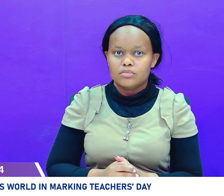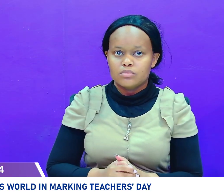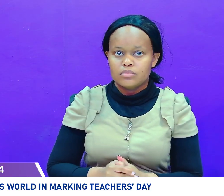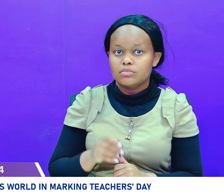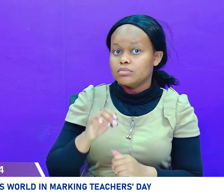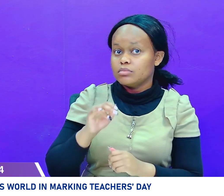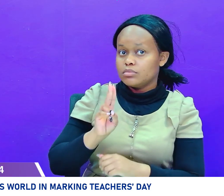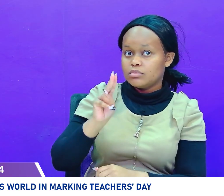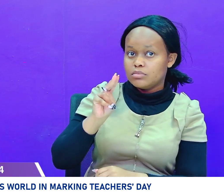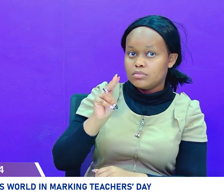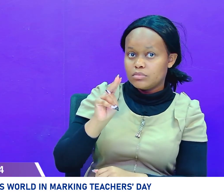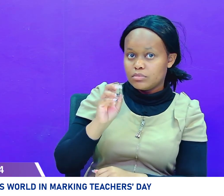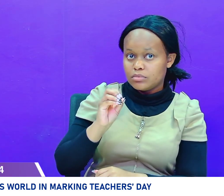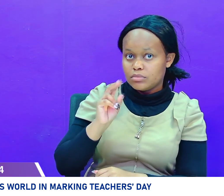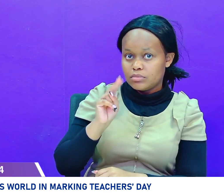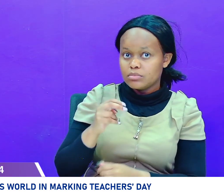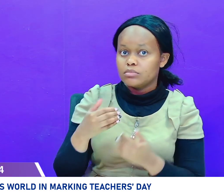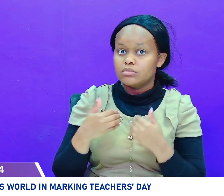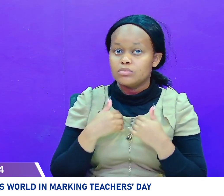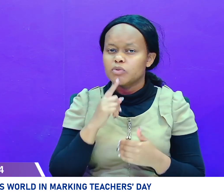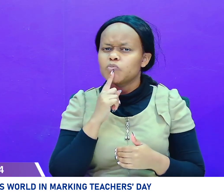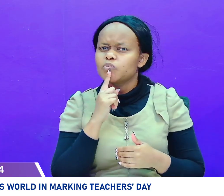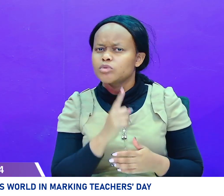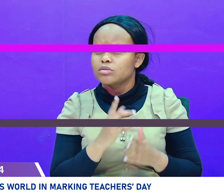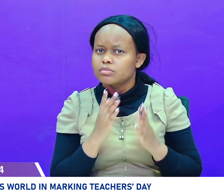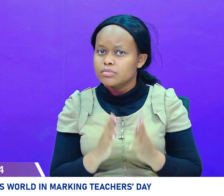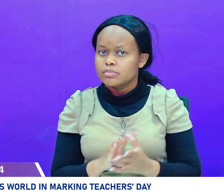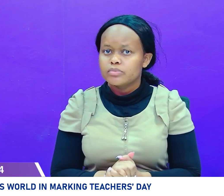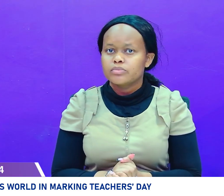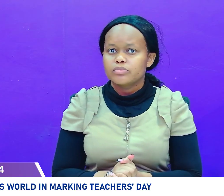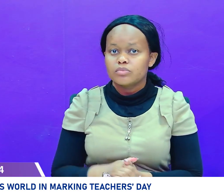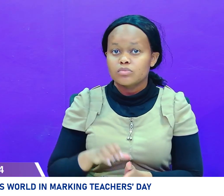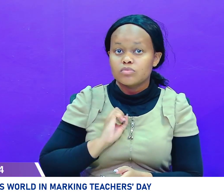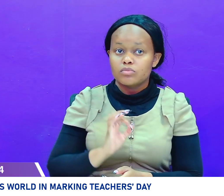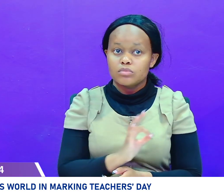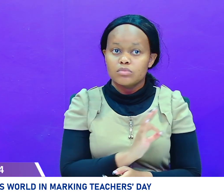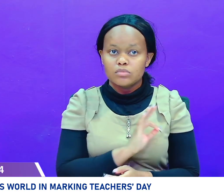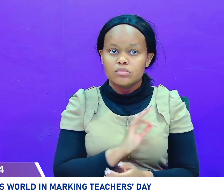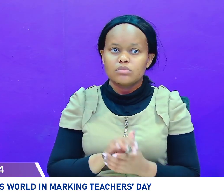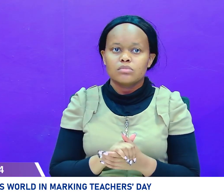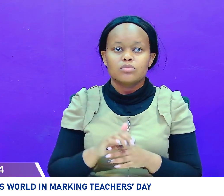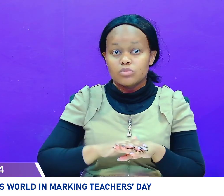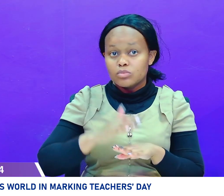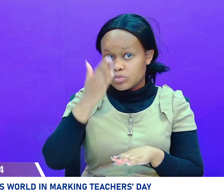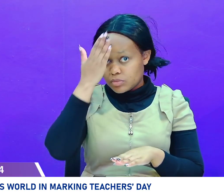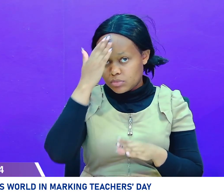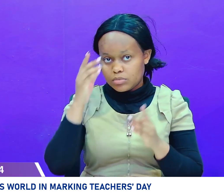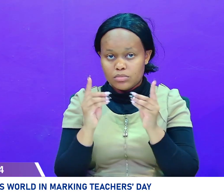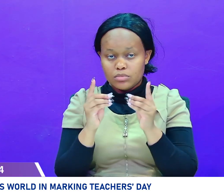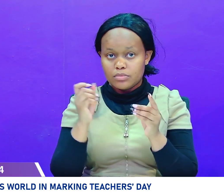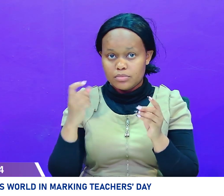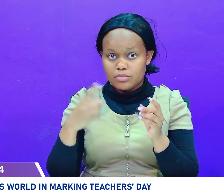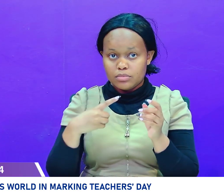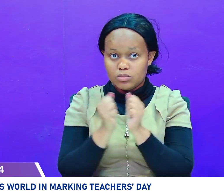On to our other news. The University of Nairobi, UON, has ordered